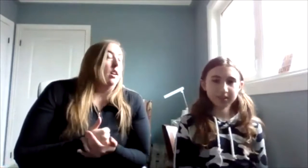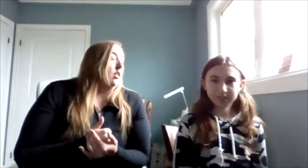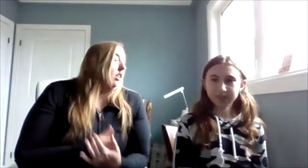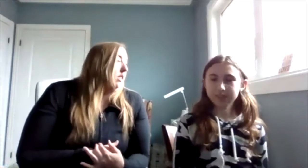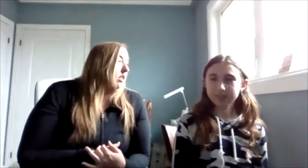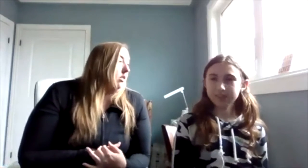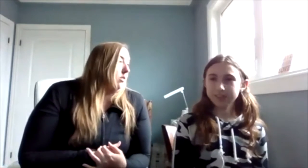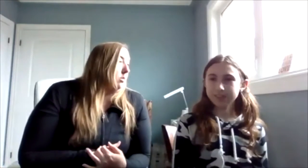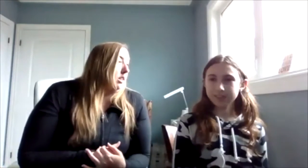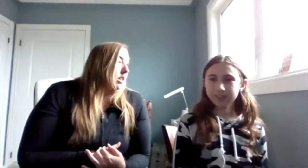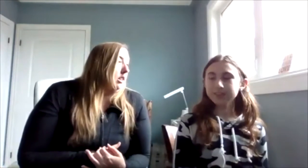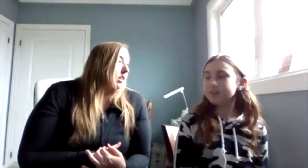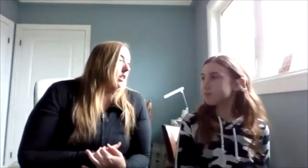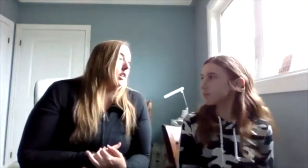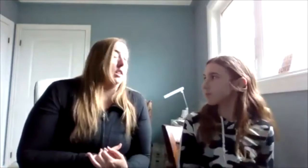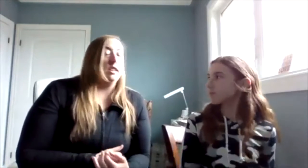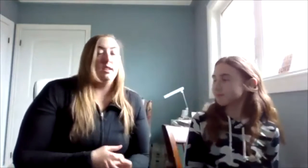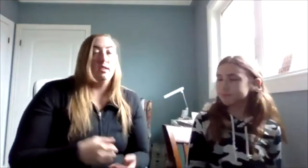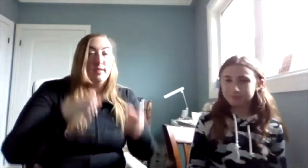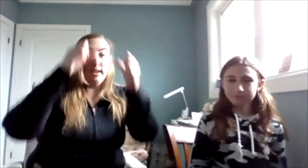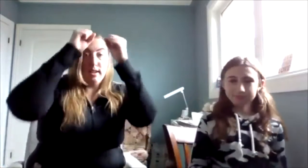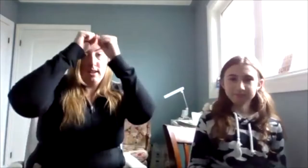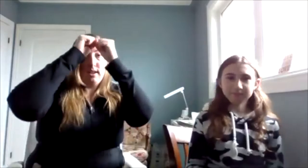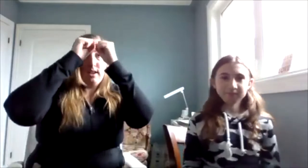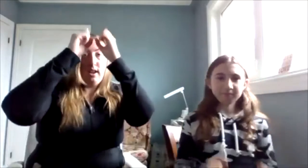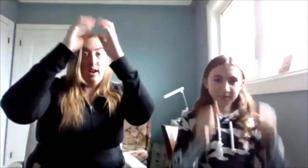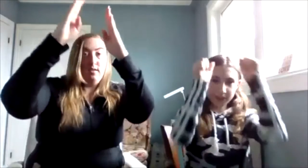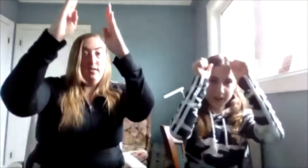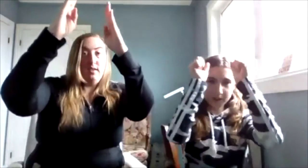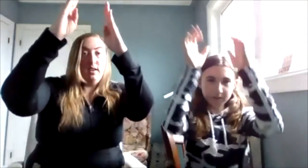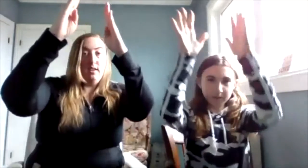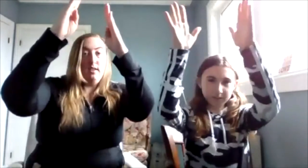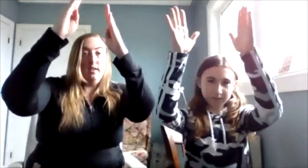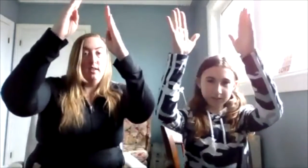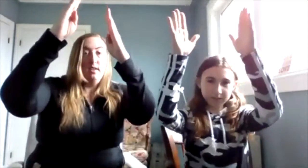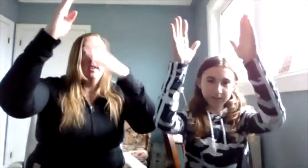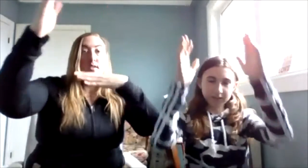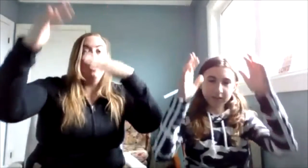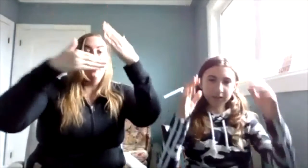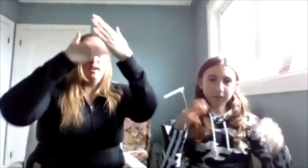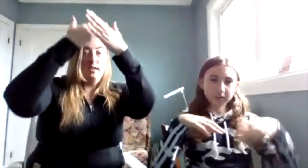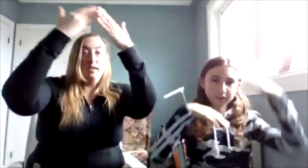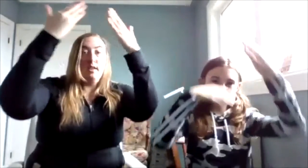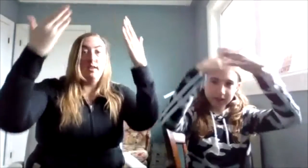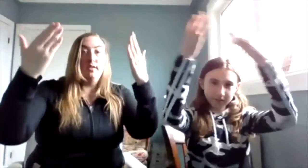Alright, ready to do it from the beginning? Alright, let's go. Ready? Our Father, who art in heaven,